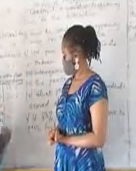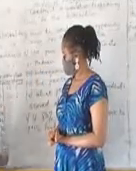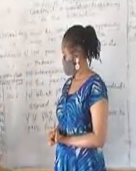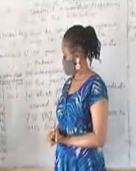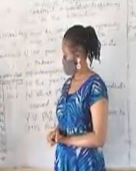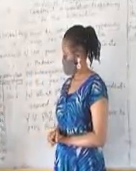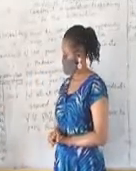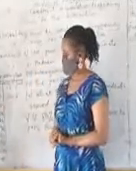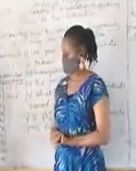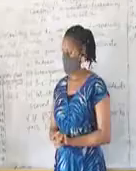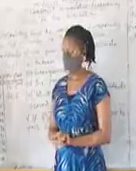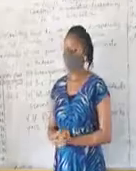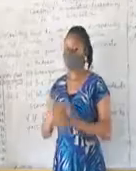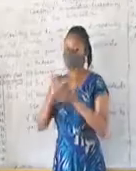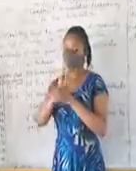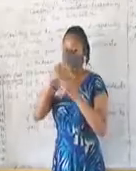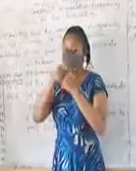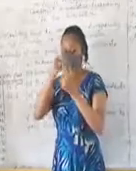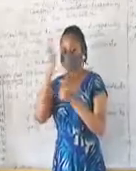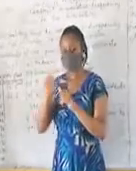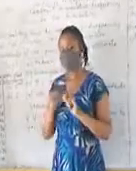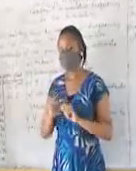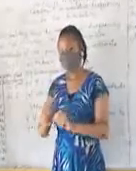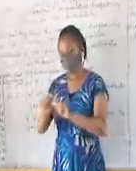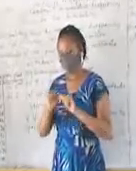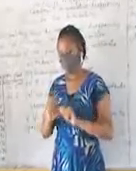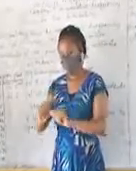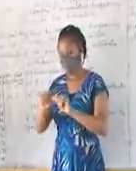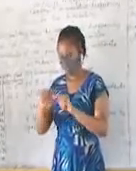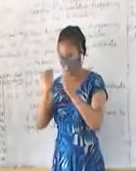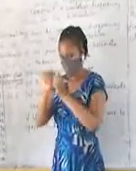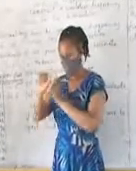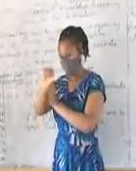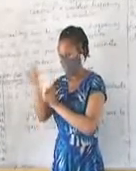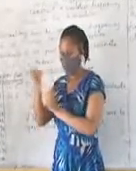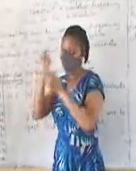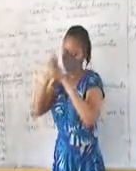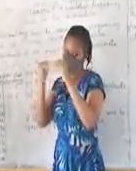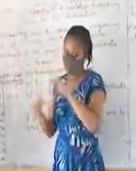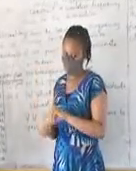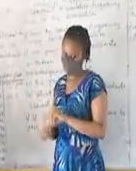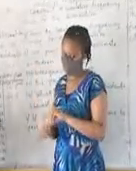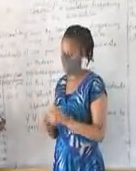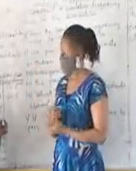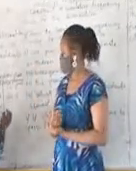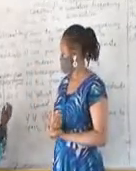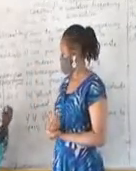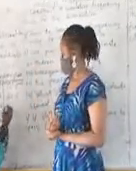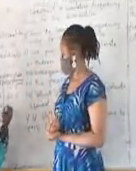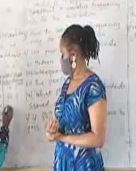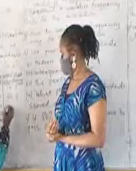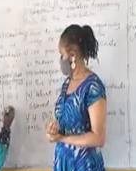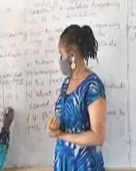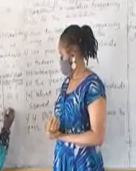20.5. Like that, you continue to fill the other upper class boundary. So here we are going